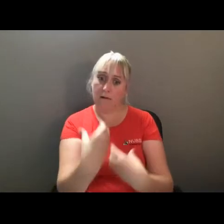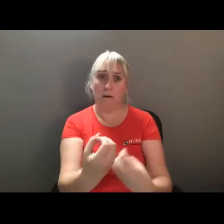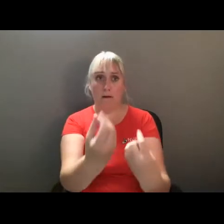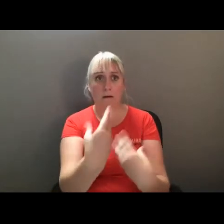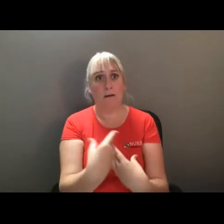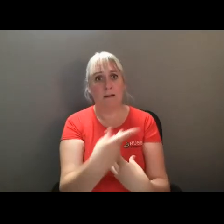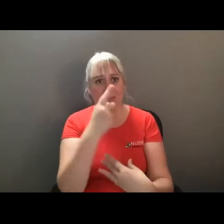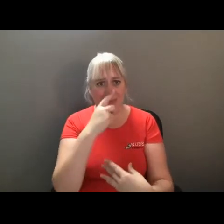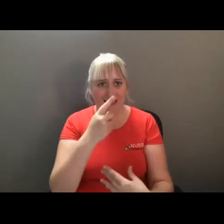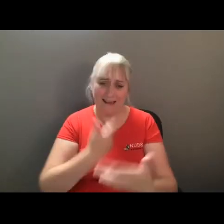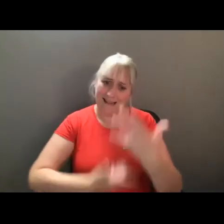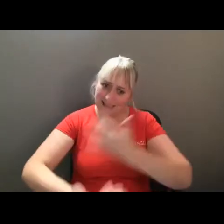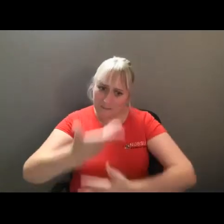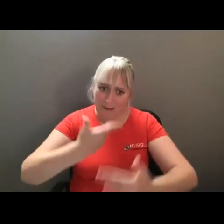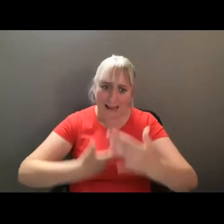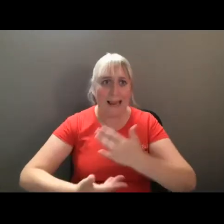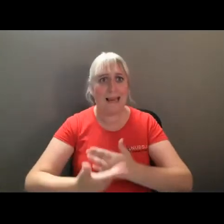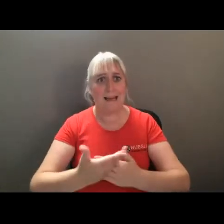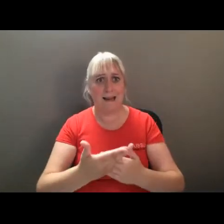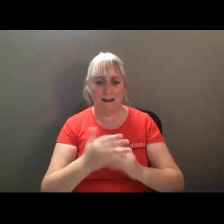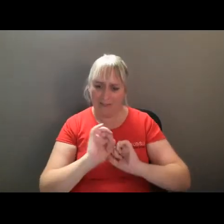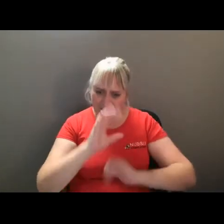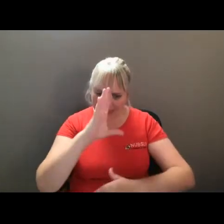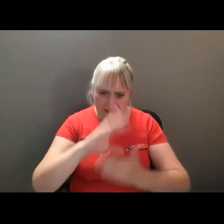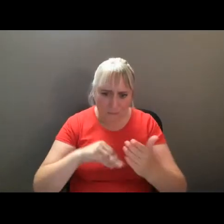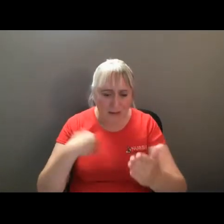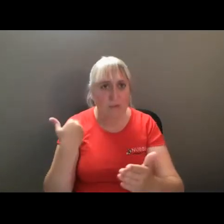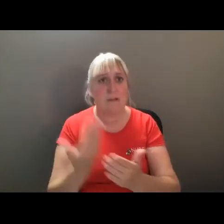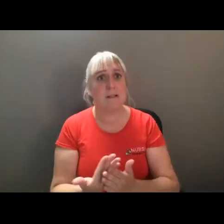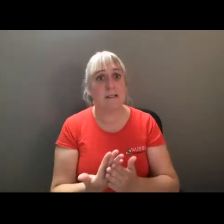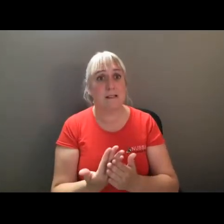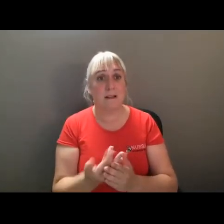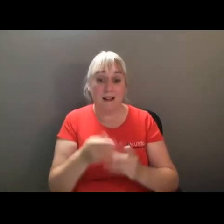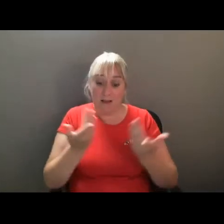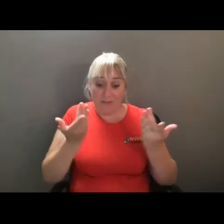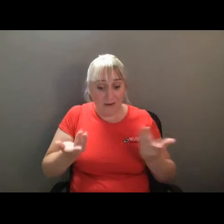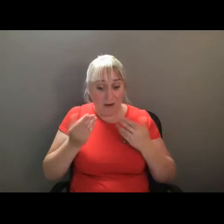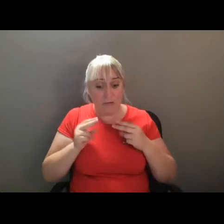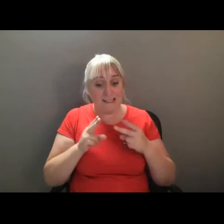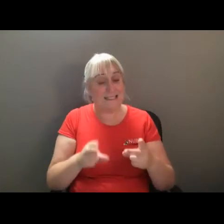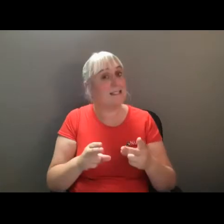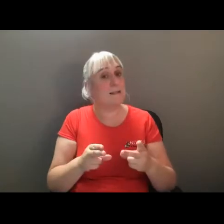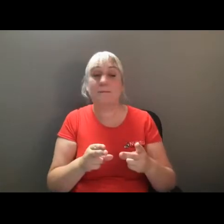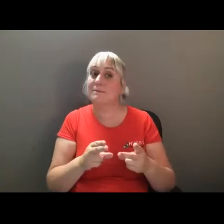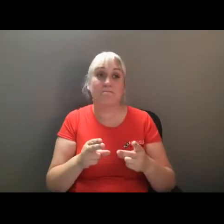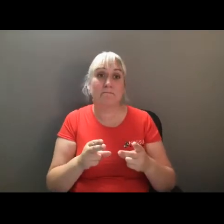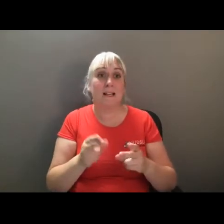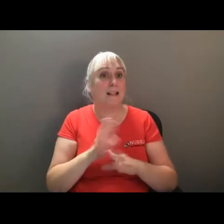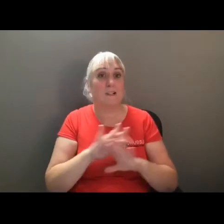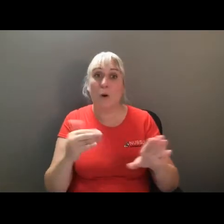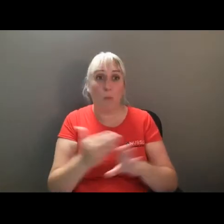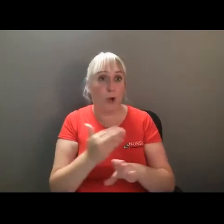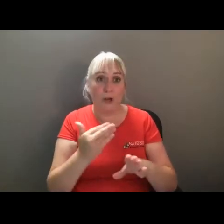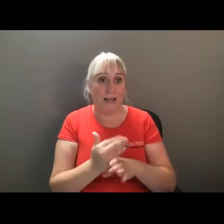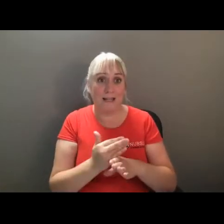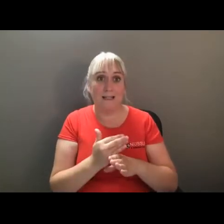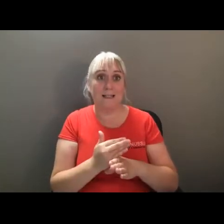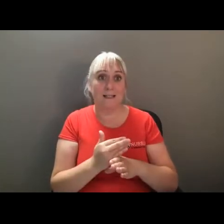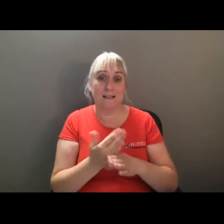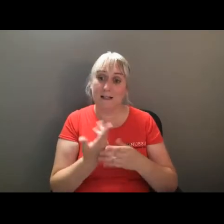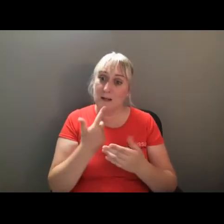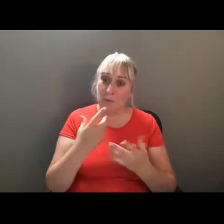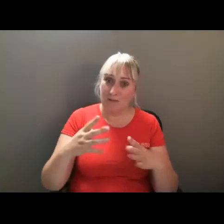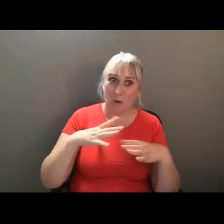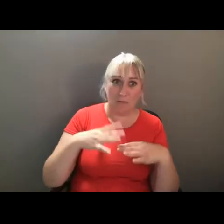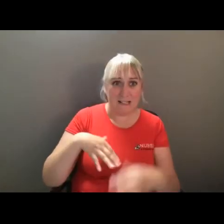voice, to be able to say that the current system is not working. We've listened to a lot of people already today. Now, whether you live